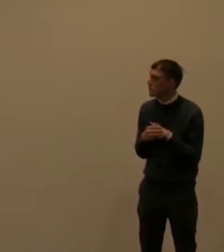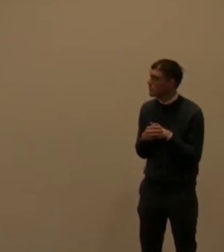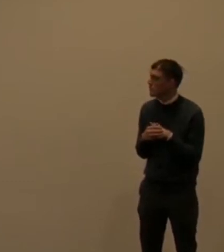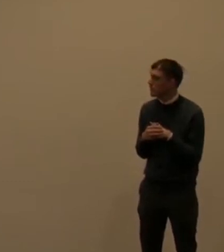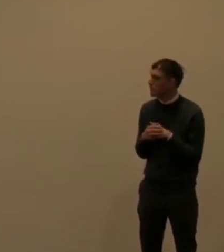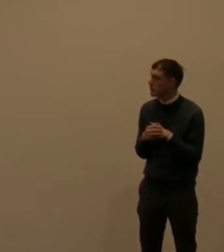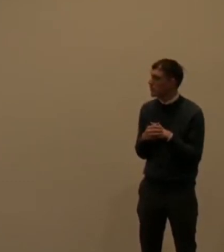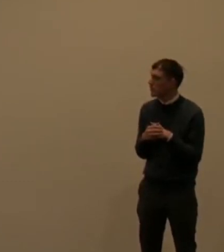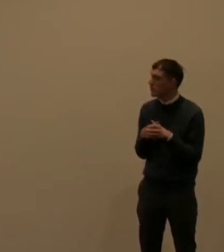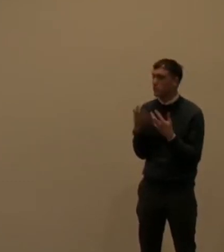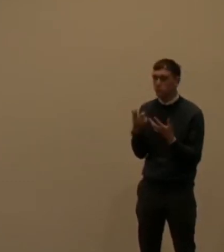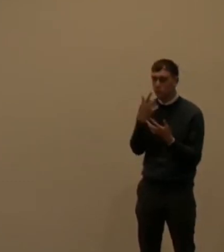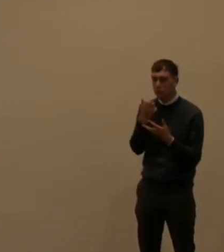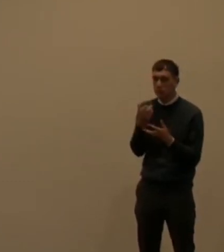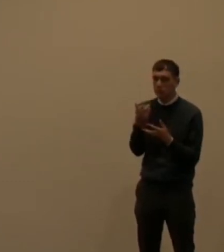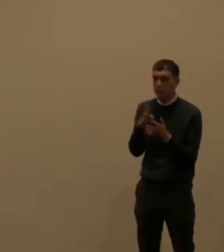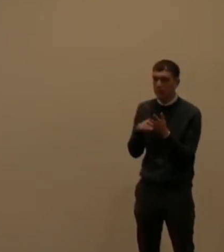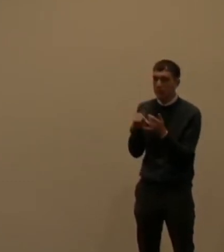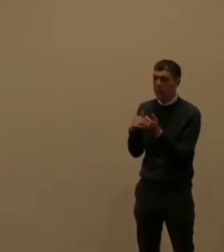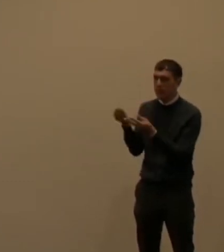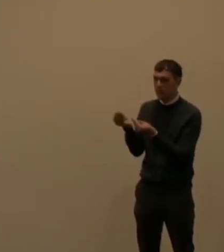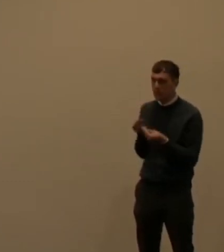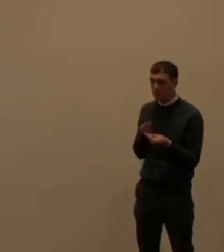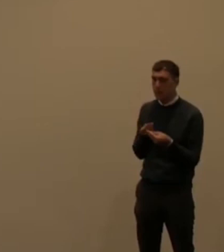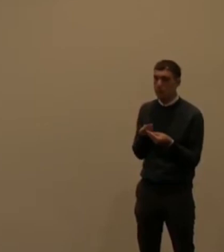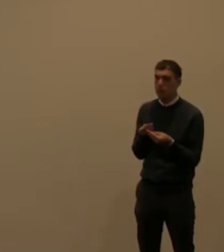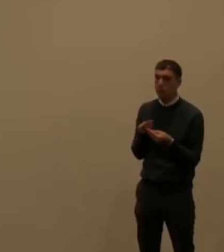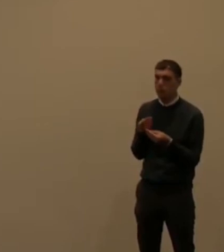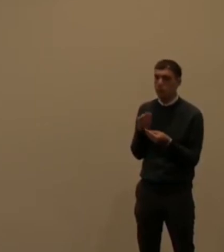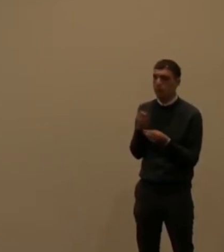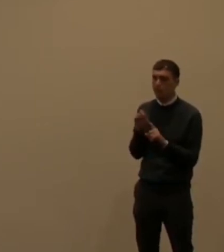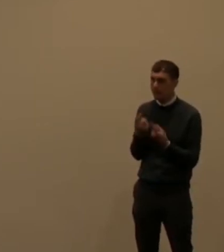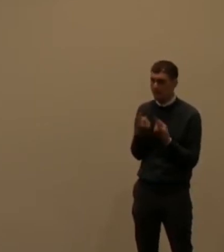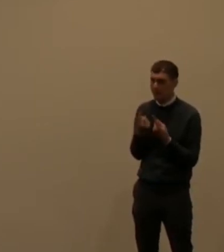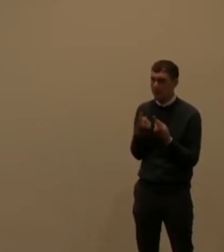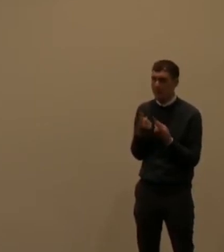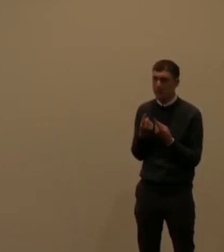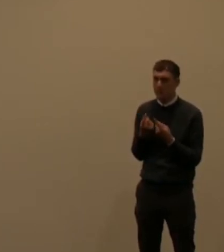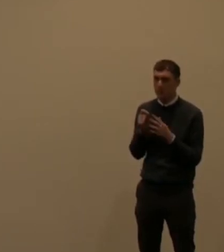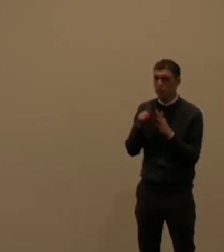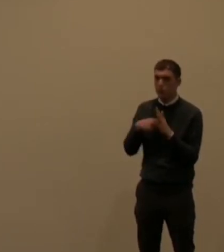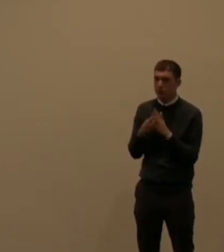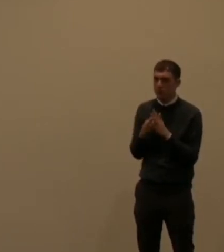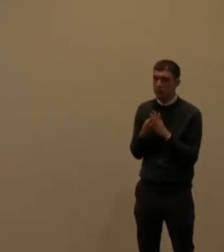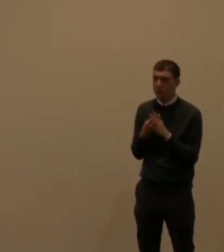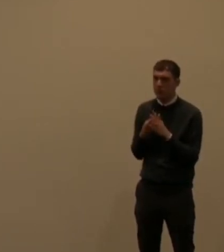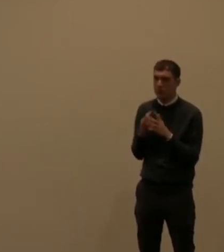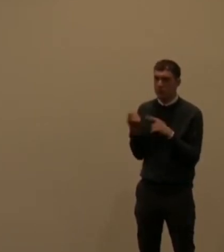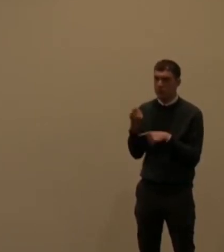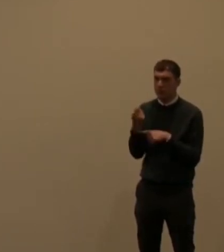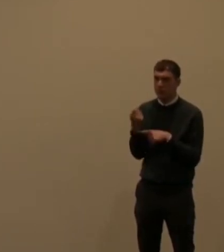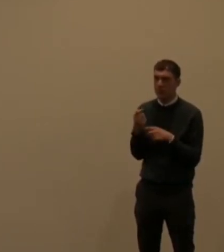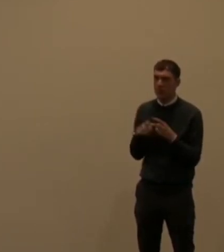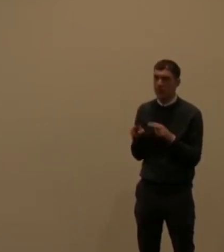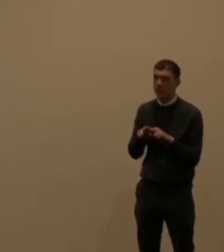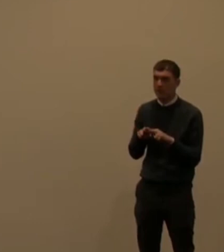you resources from Microsoft, but they are not wizards. They cannot make your project successful if nothing works.